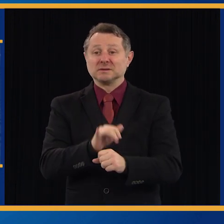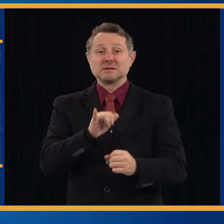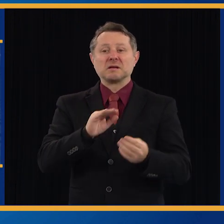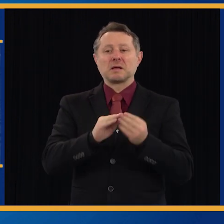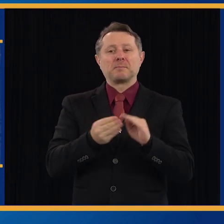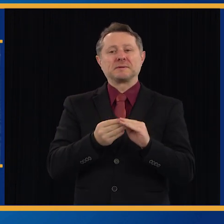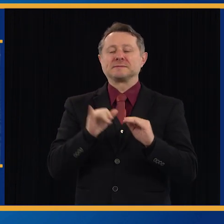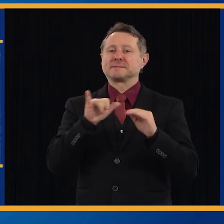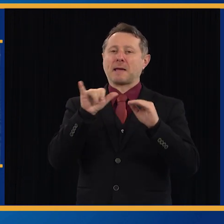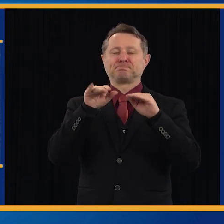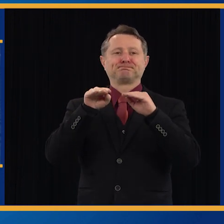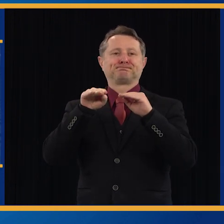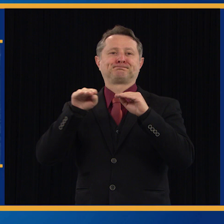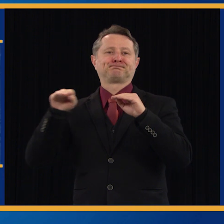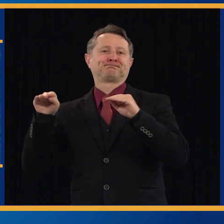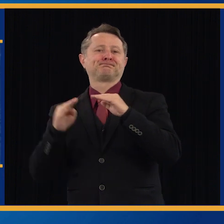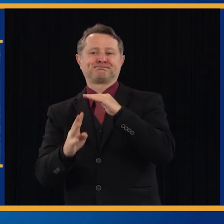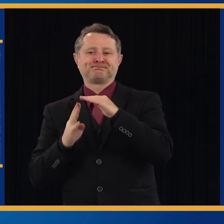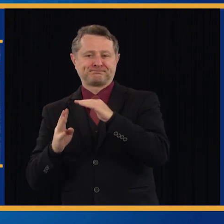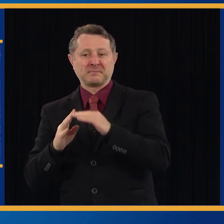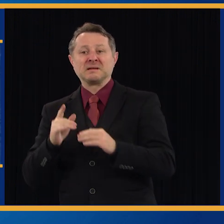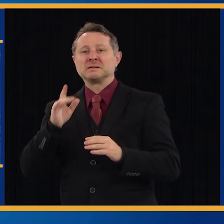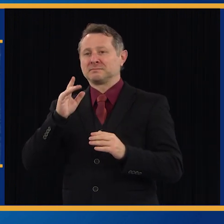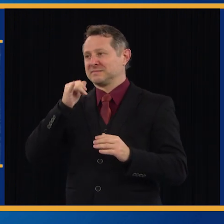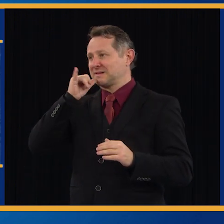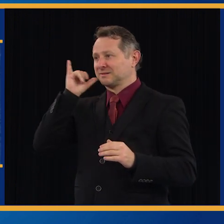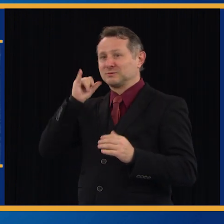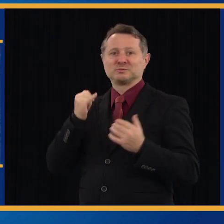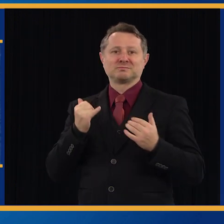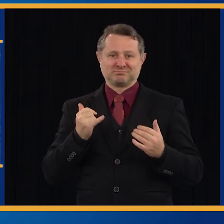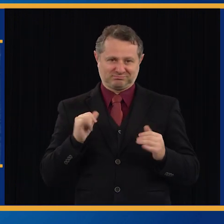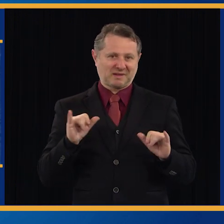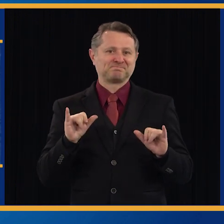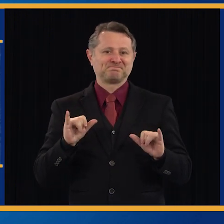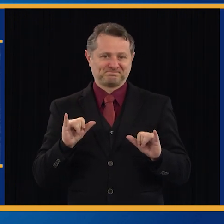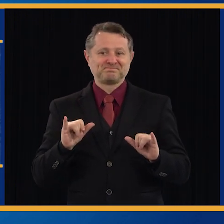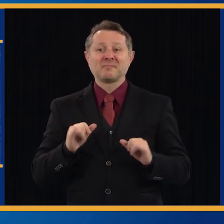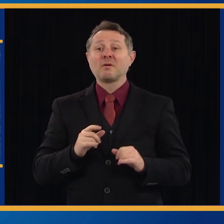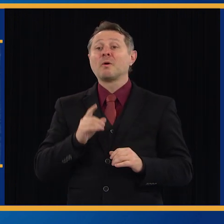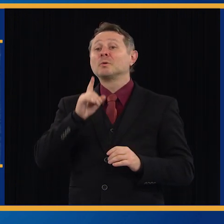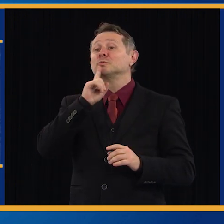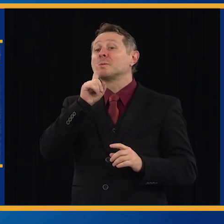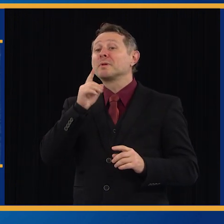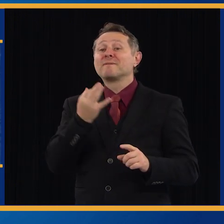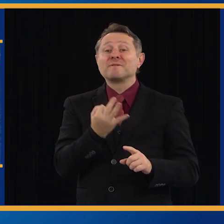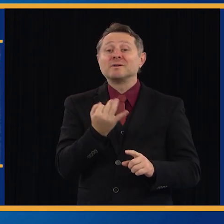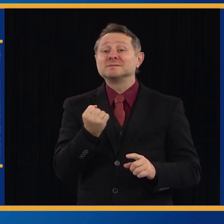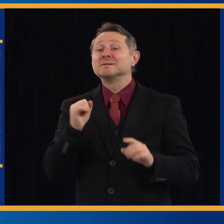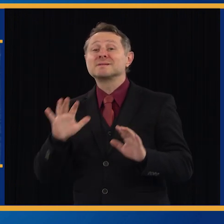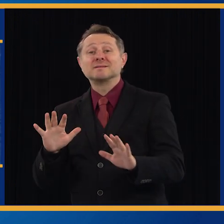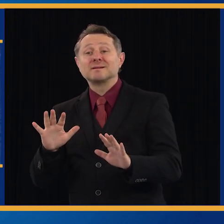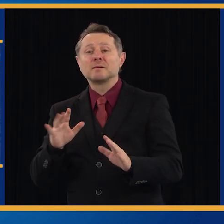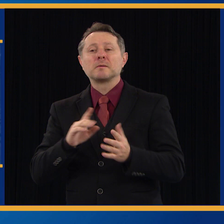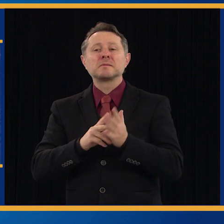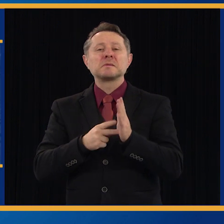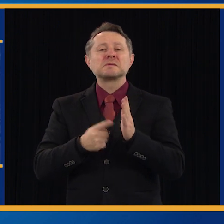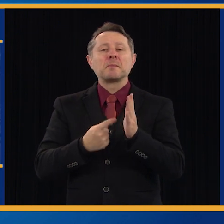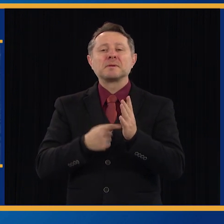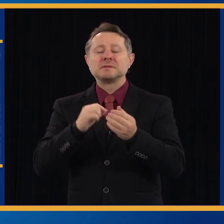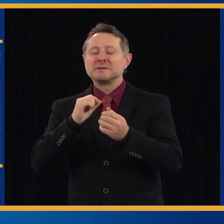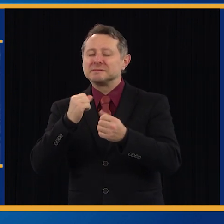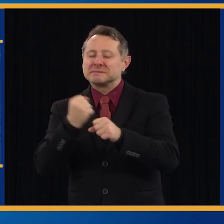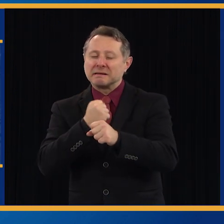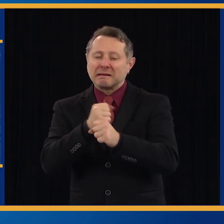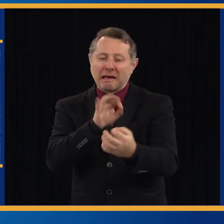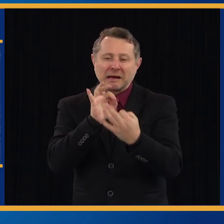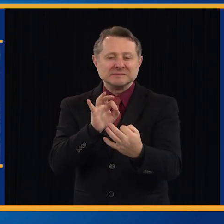flat with yesterday. This was reporting over a weekend. Sometimes the weekend reporting can get a little funky because it's Saturday and Sunday,